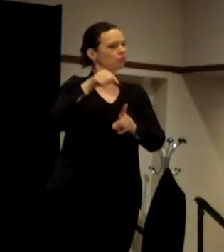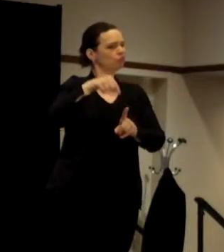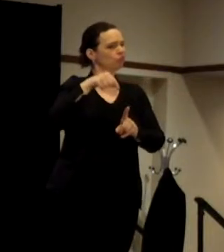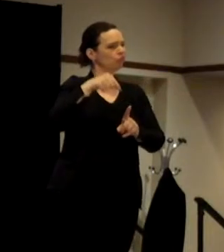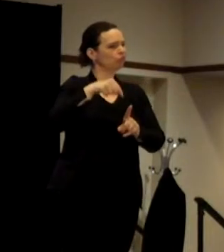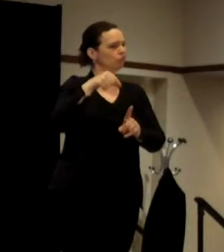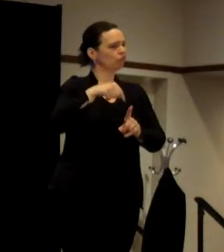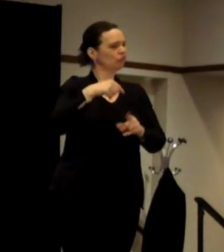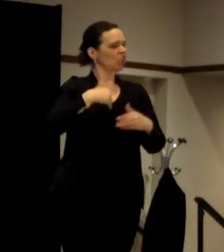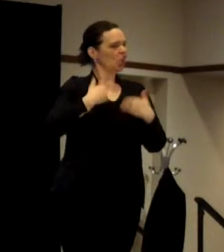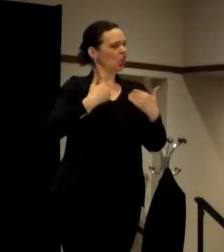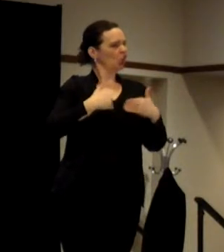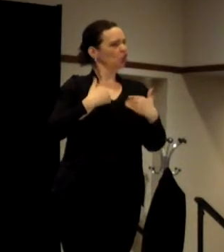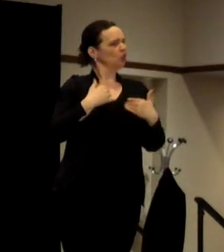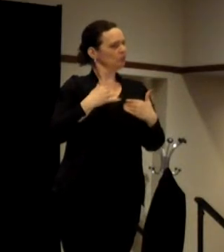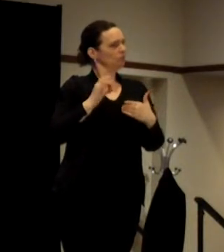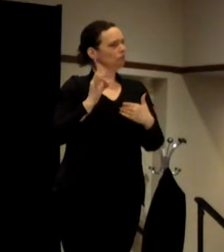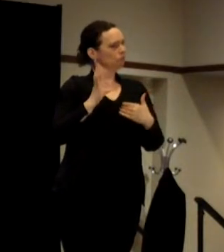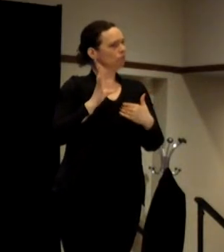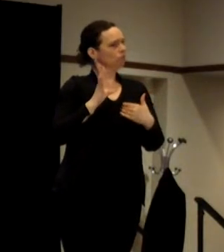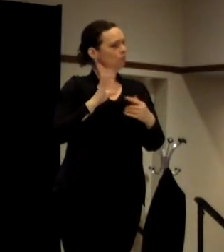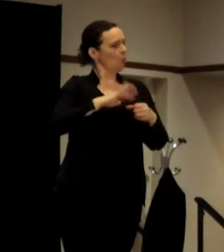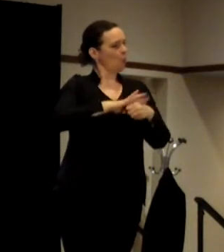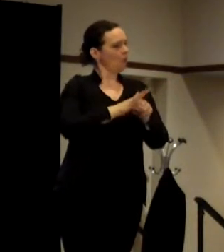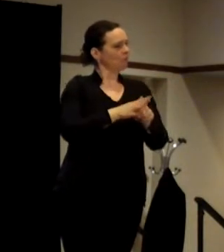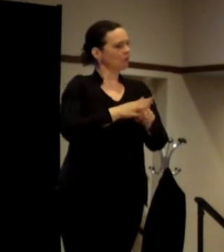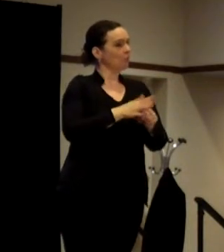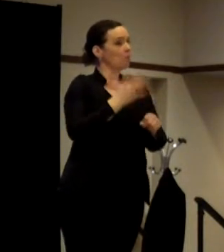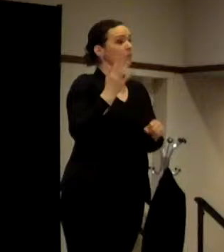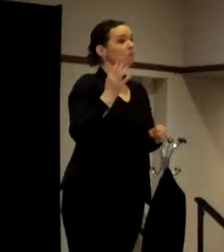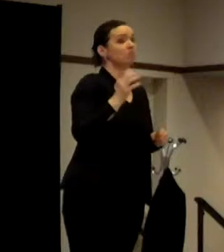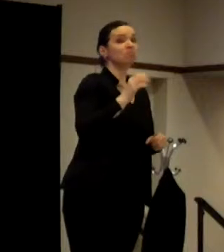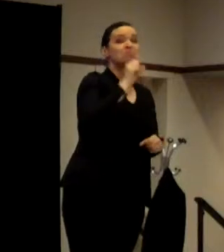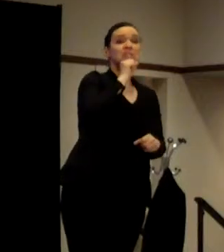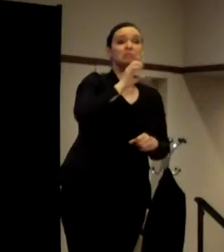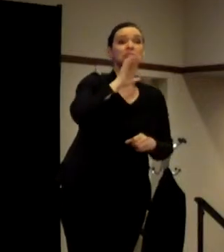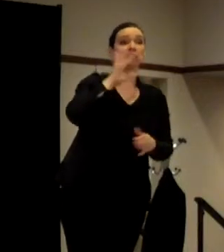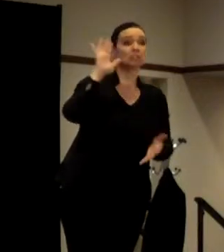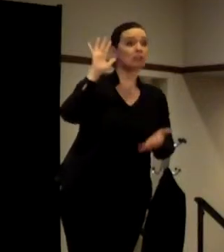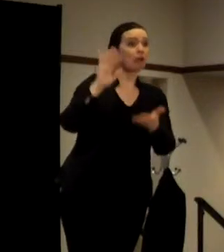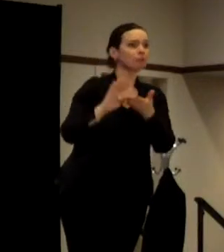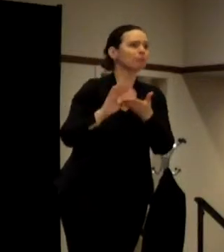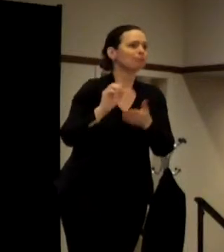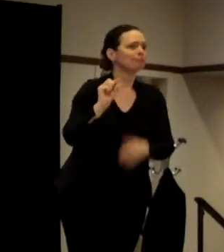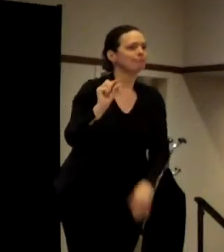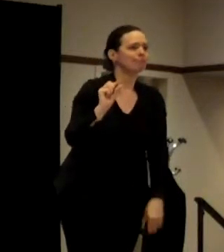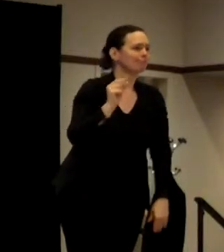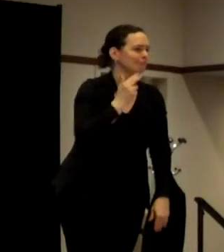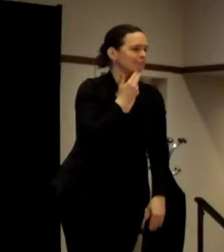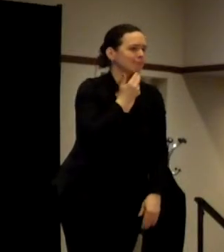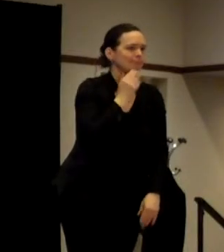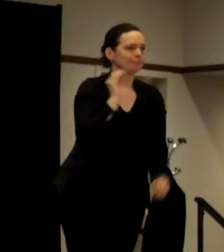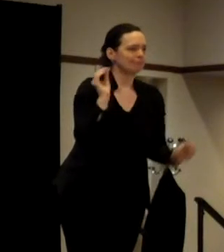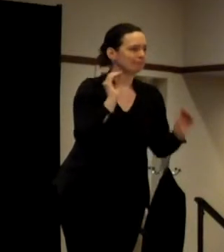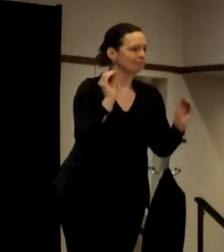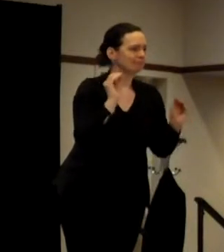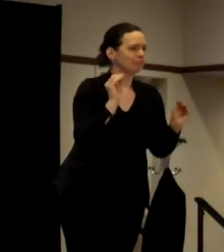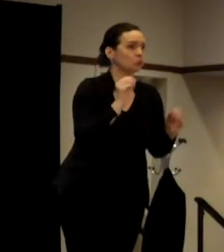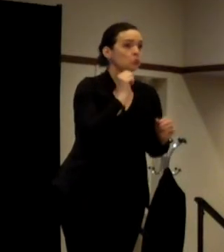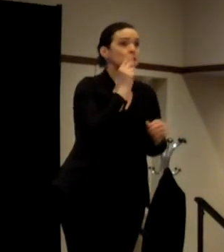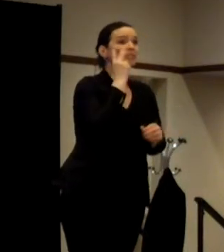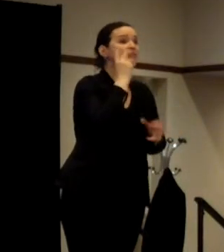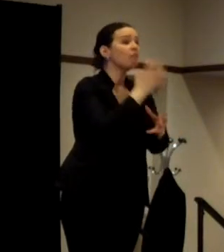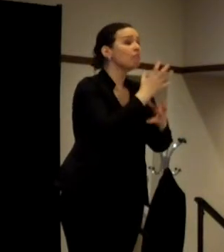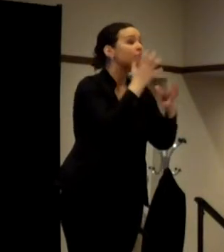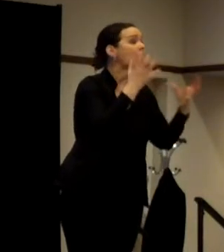over 65 as much. We're not seeing it in senior facilities as much. That's why you've seen the hospital number stabilize.